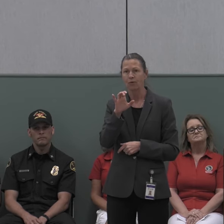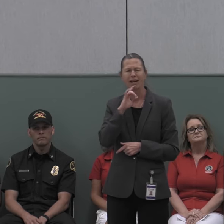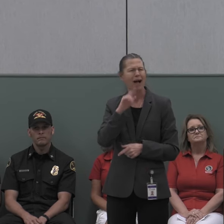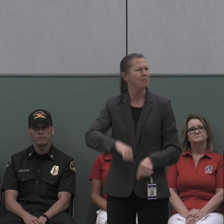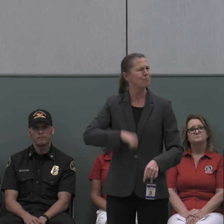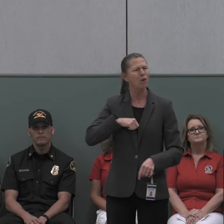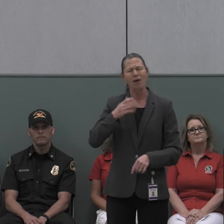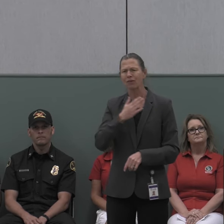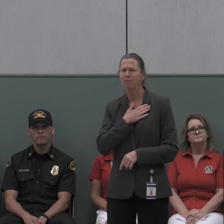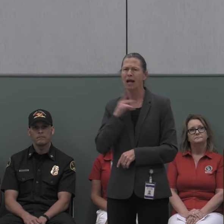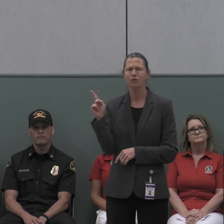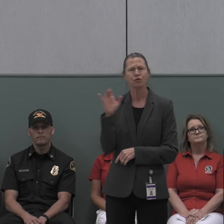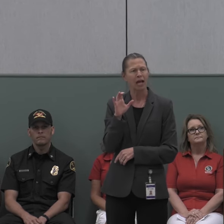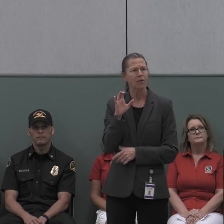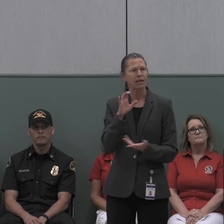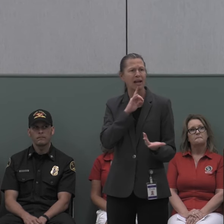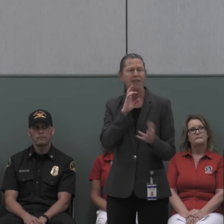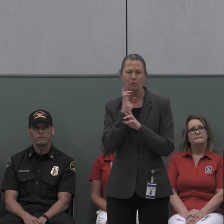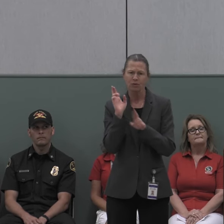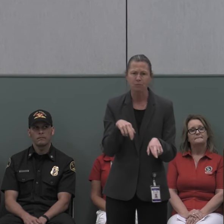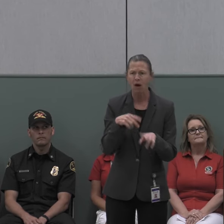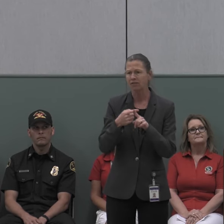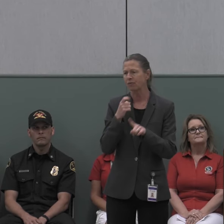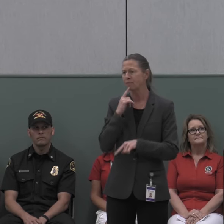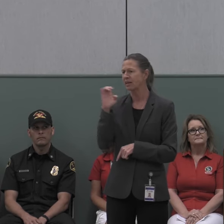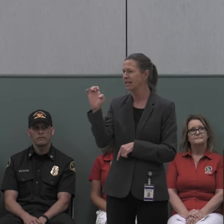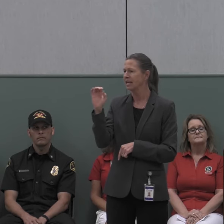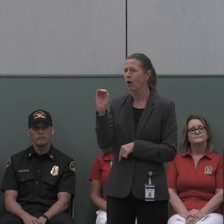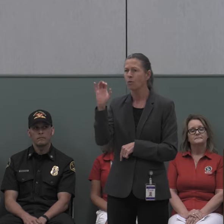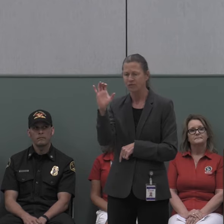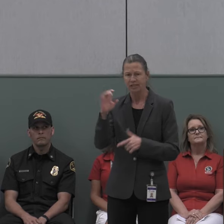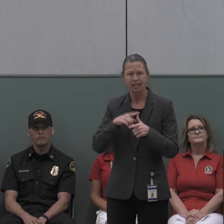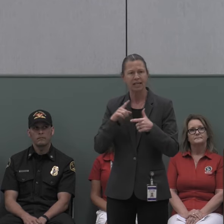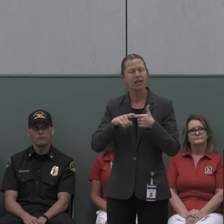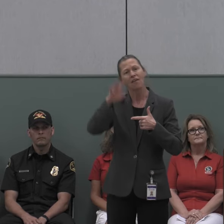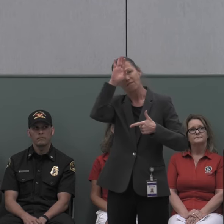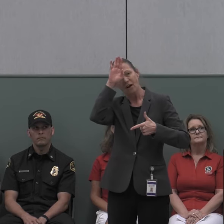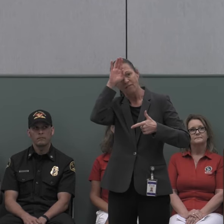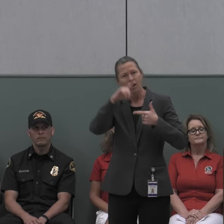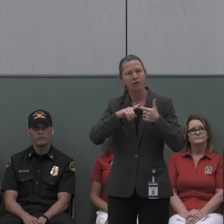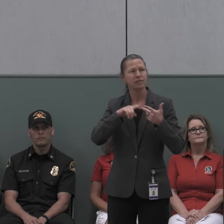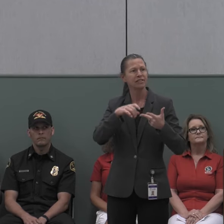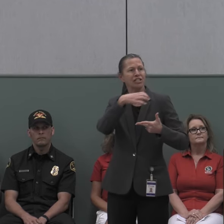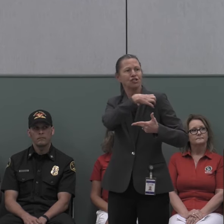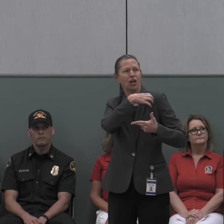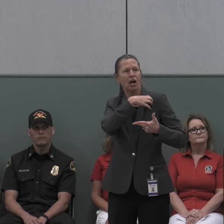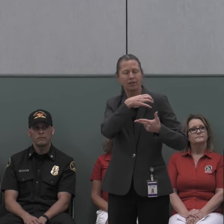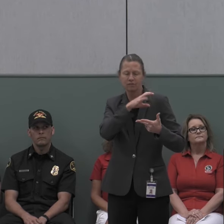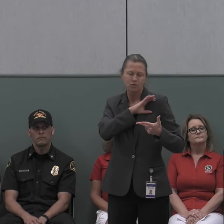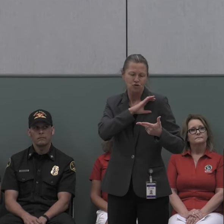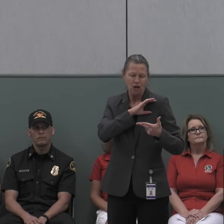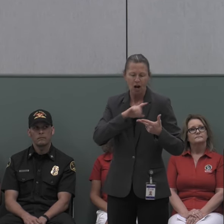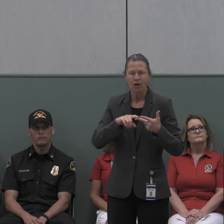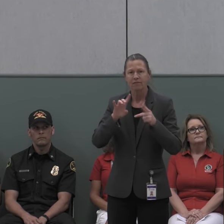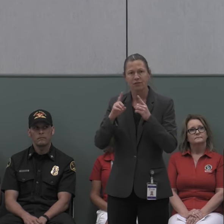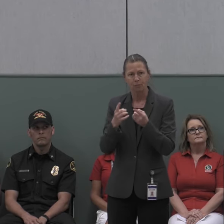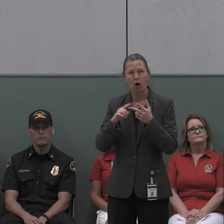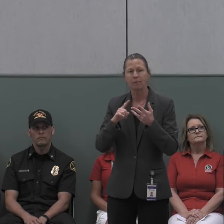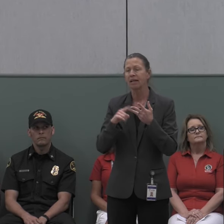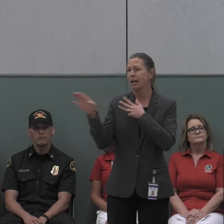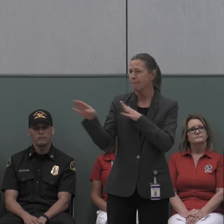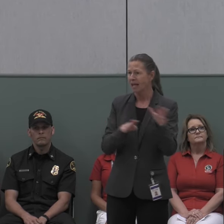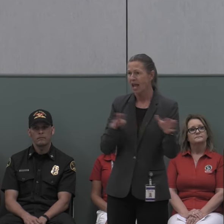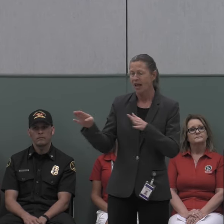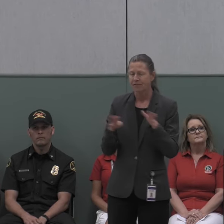I'm very proud of the response to Kern County, from the EOC to the firefighters, to the Sheriff's Department, to Behavioral Health, to Public